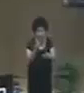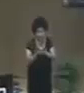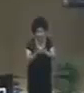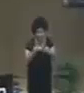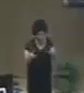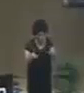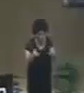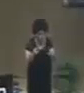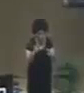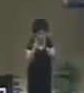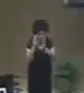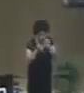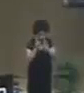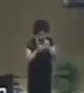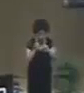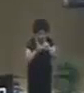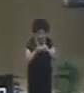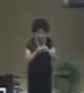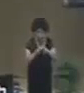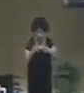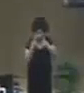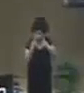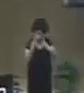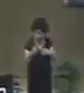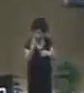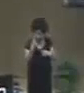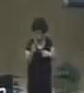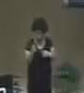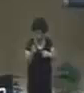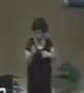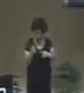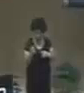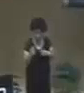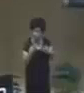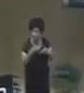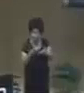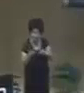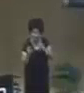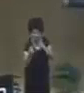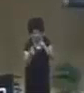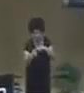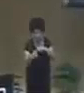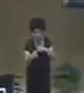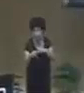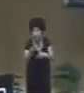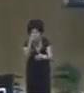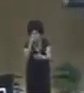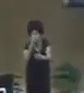up, show them you care. Give them the information give them some feedback on the information they've been giving